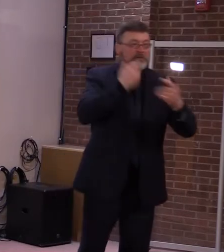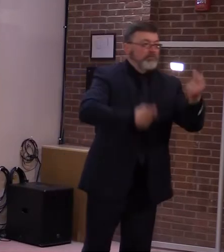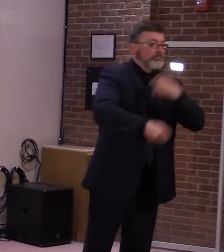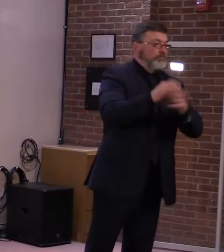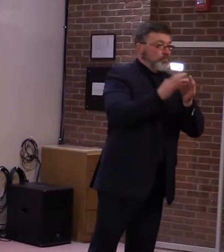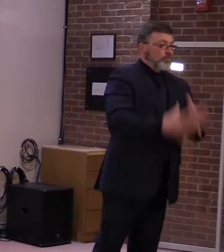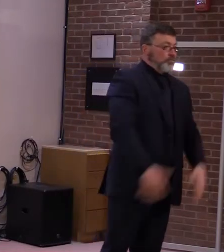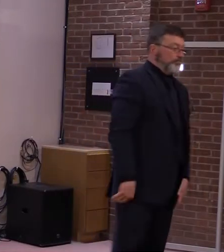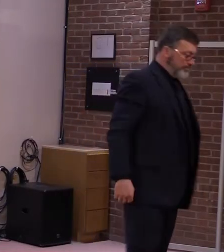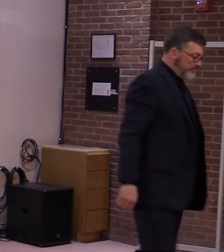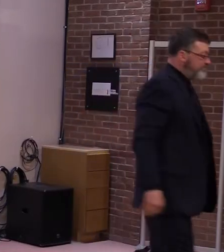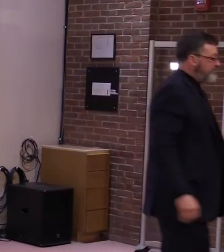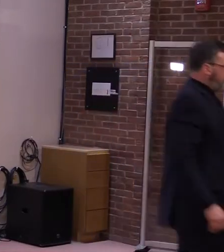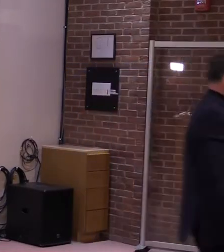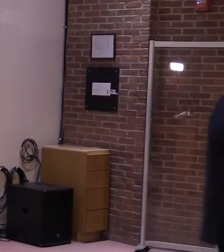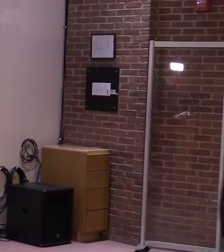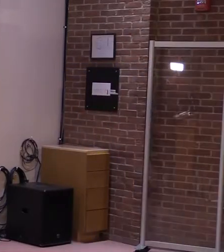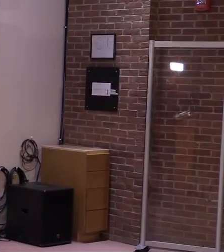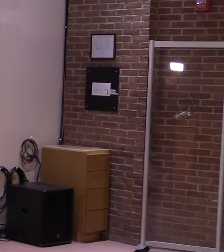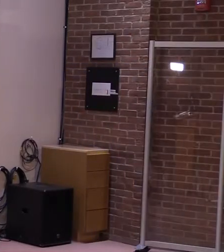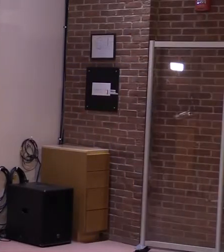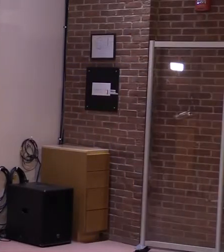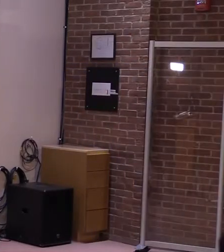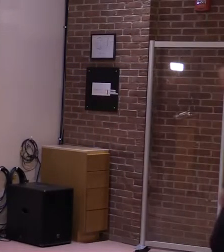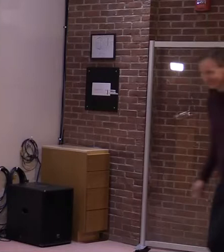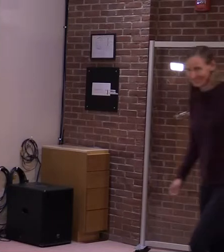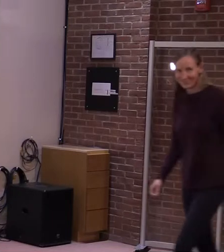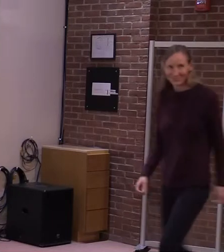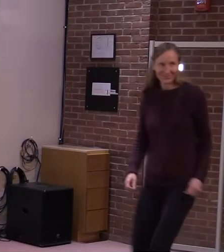Aaron Tanko, Vermont Baker.